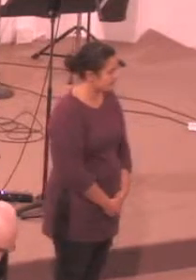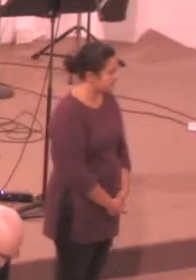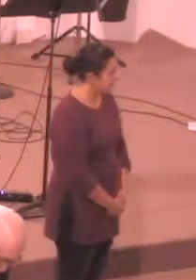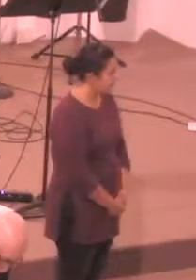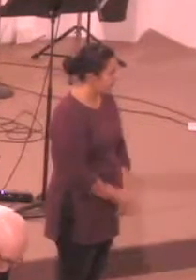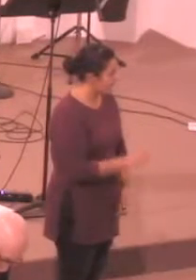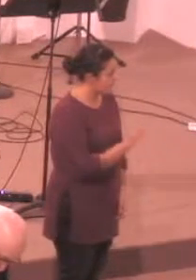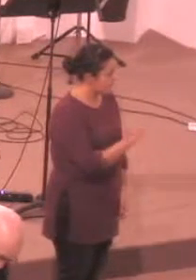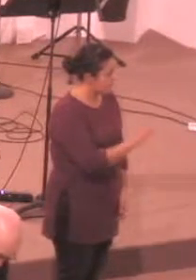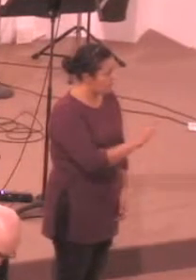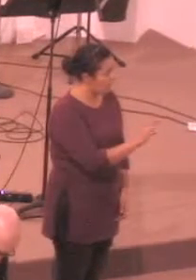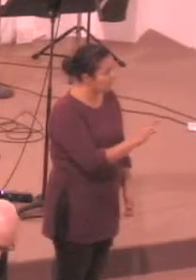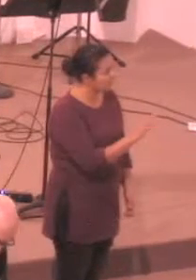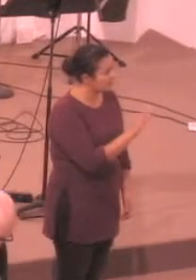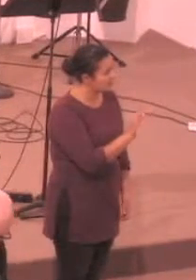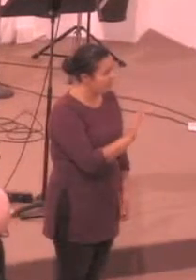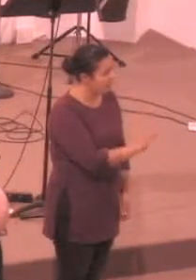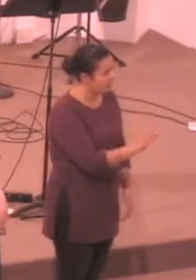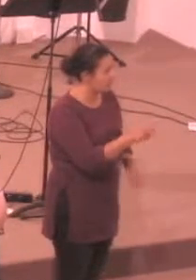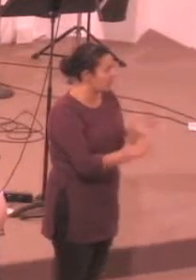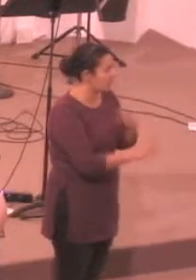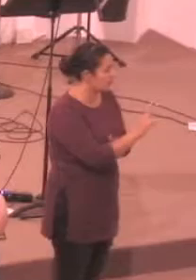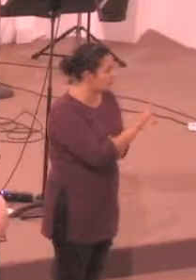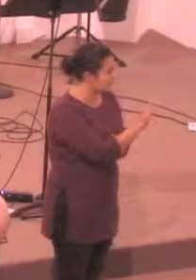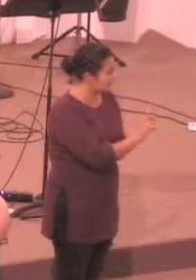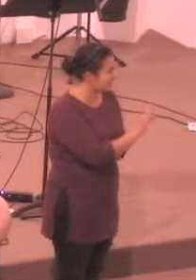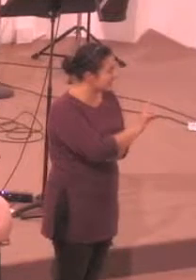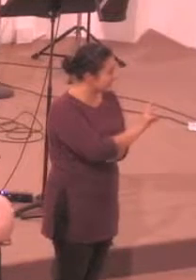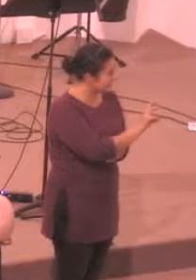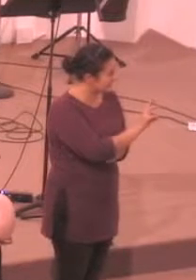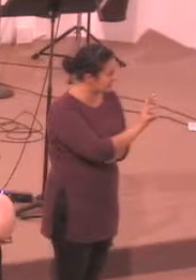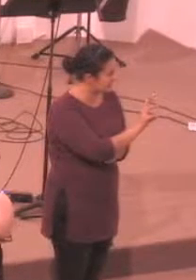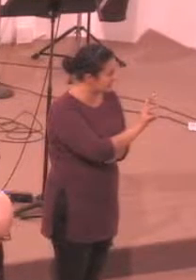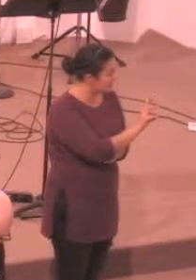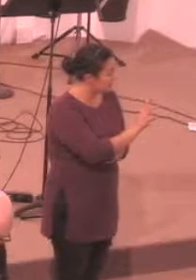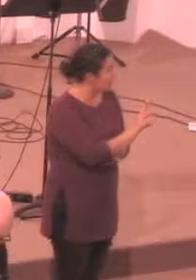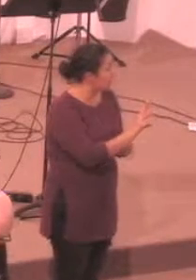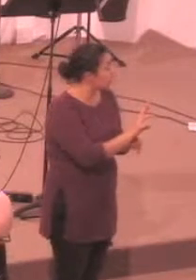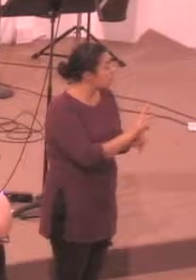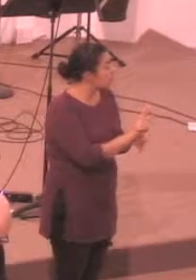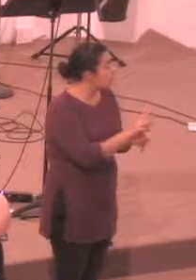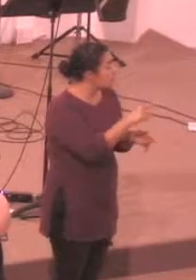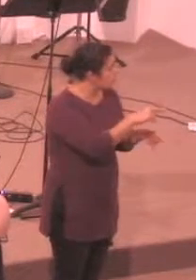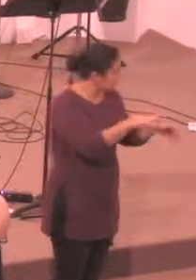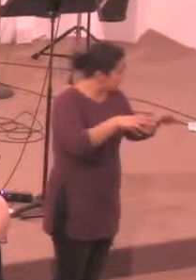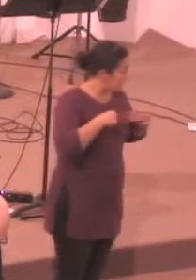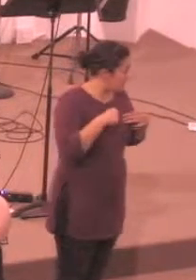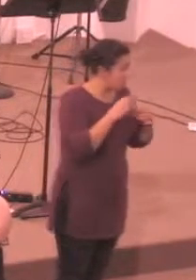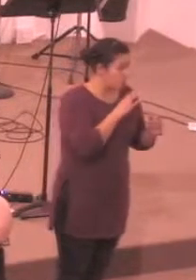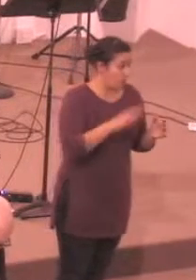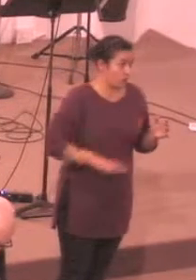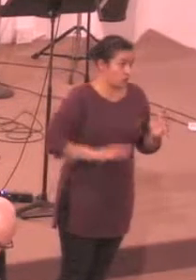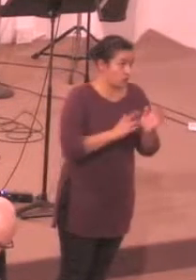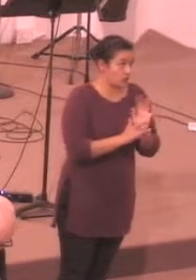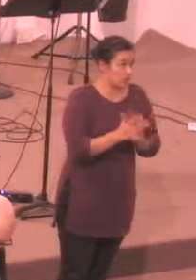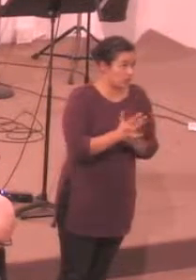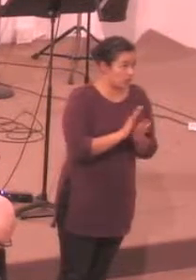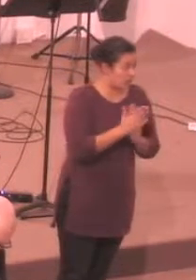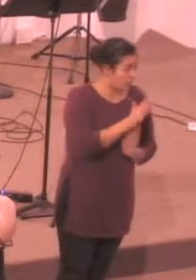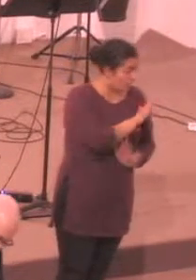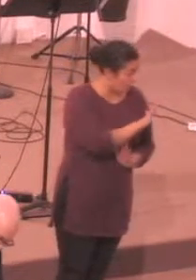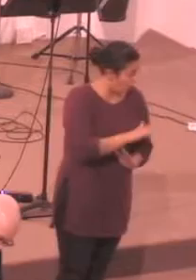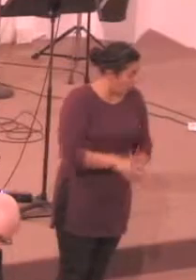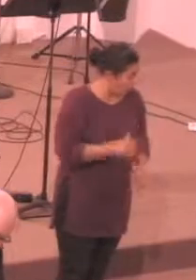Colossians chapter 2 and verse 6 says, "So then, just as you receive Christ Jesus as Lord, continue to